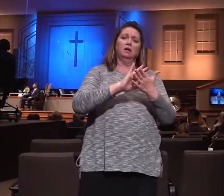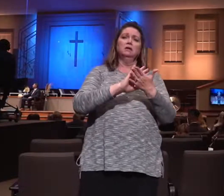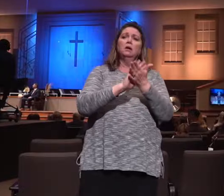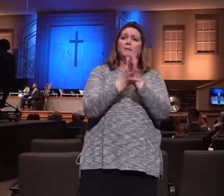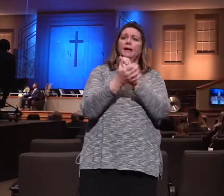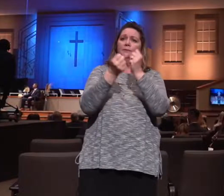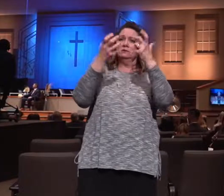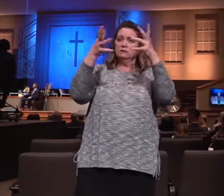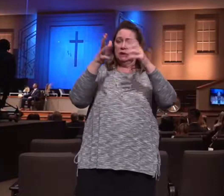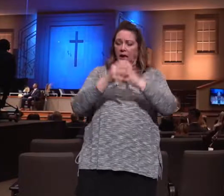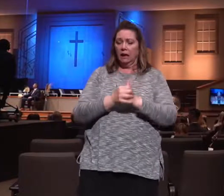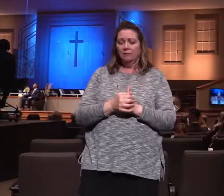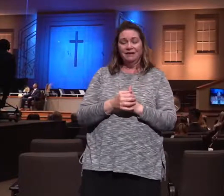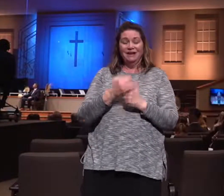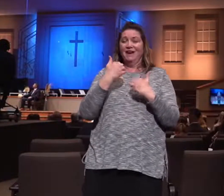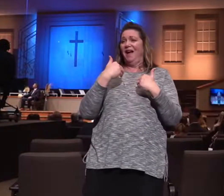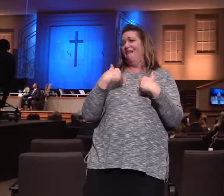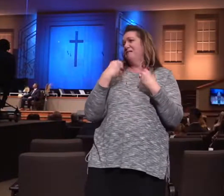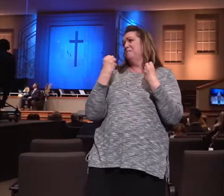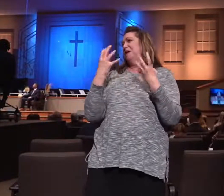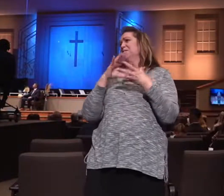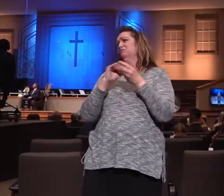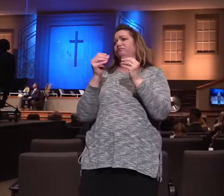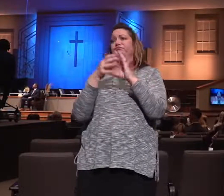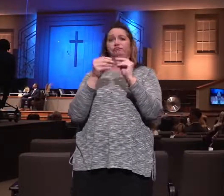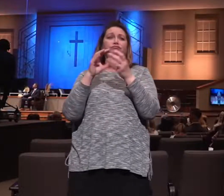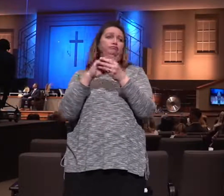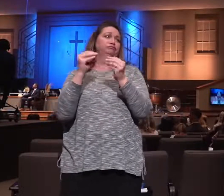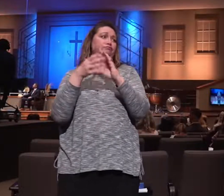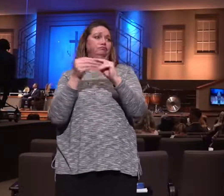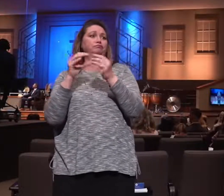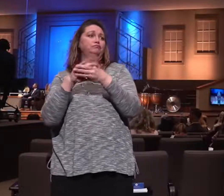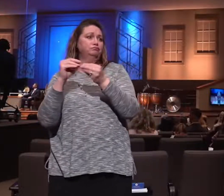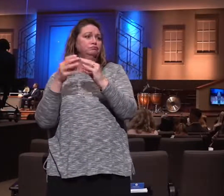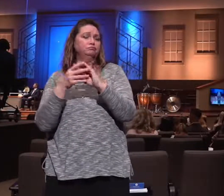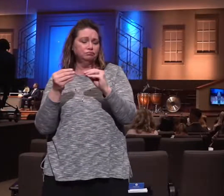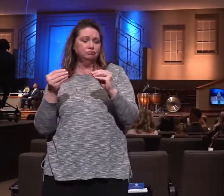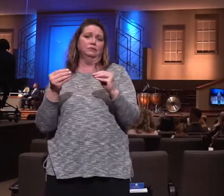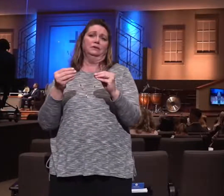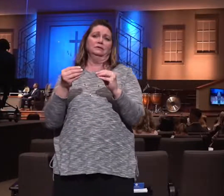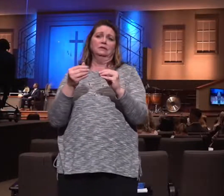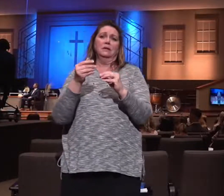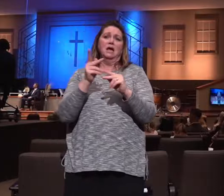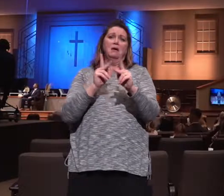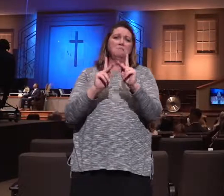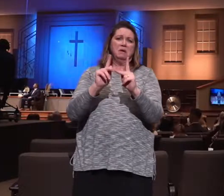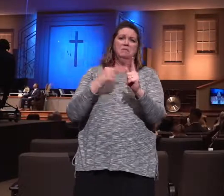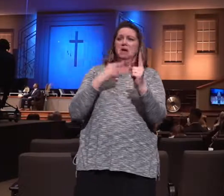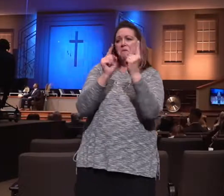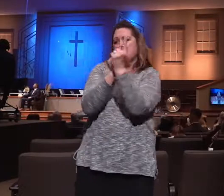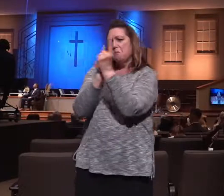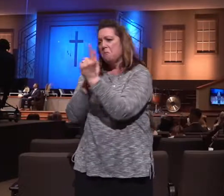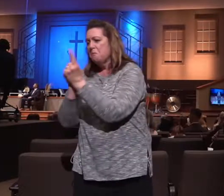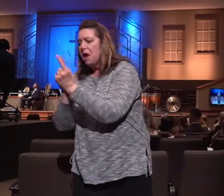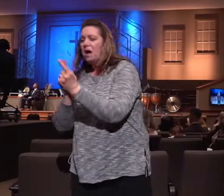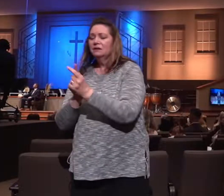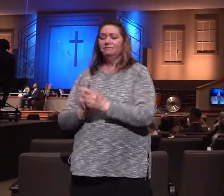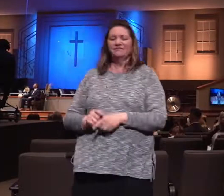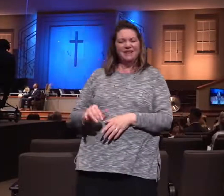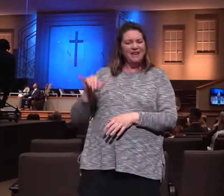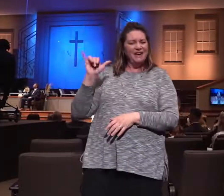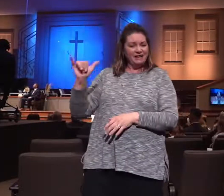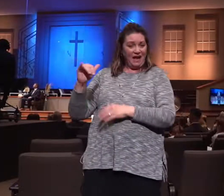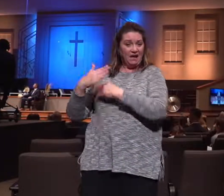lots and lots of stories of all that God has done over these last few years. But needless to say, even in a tough country like New Zealand,